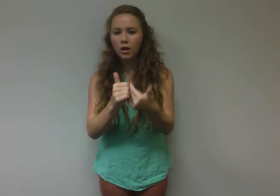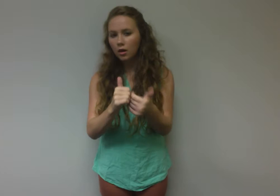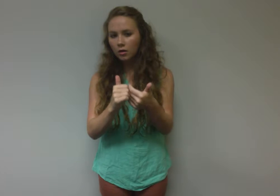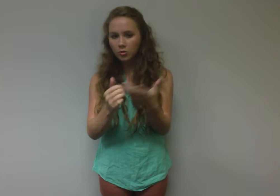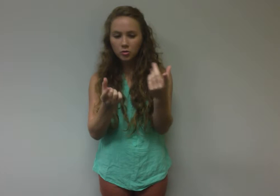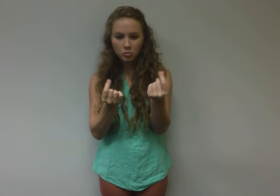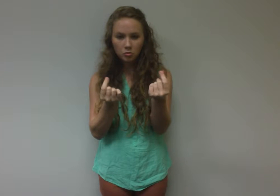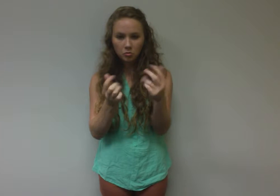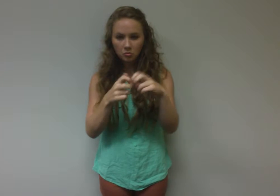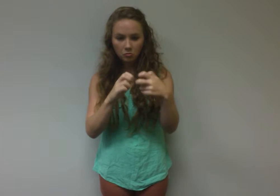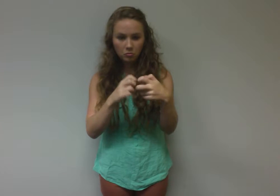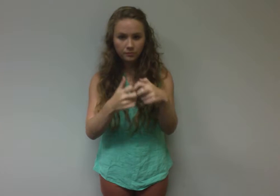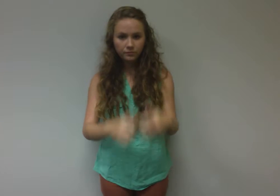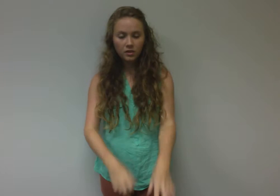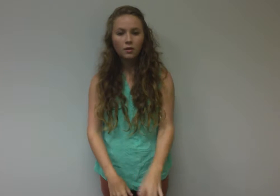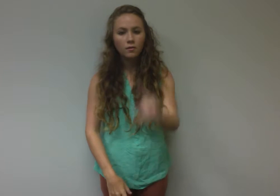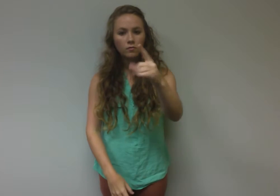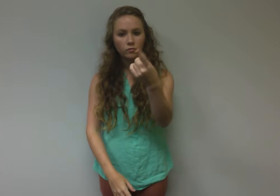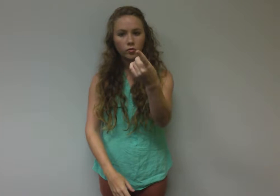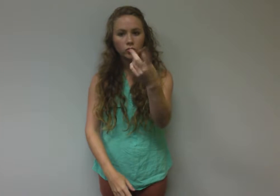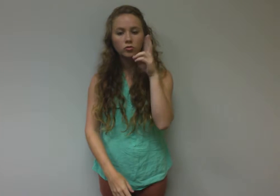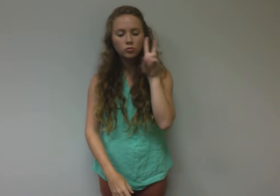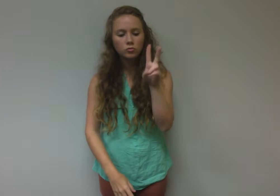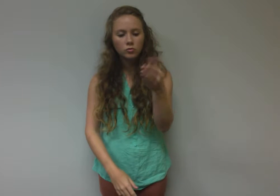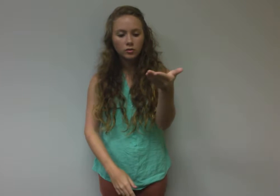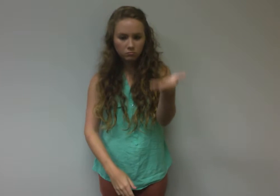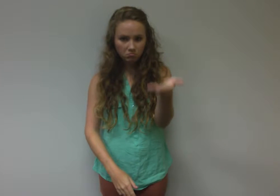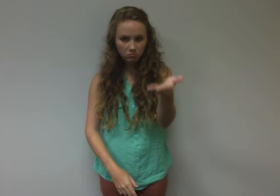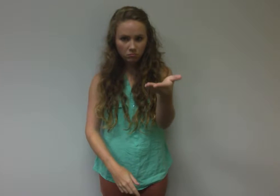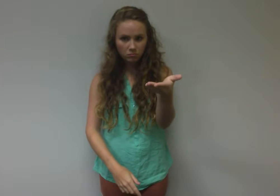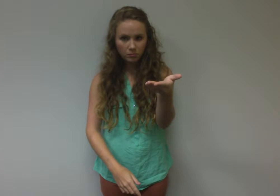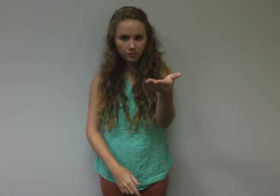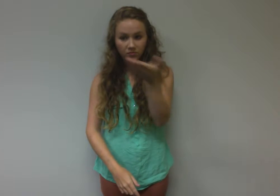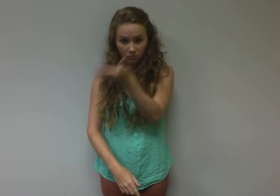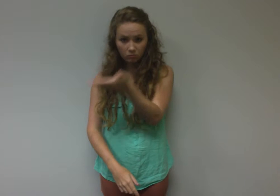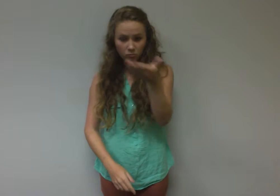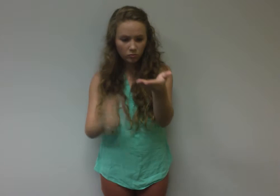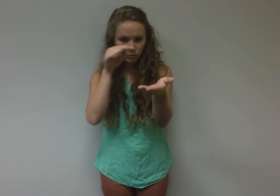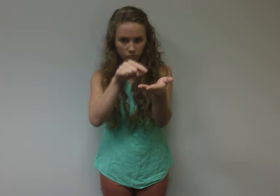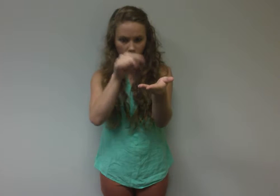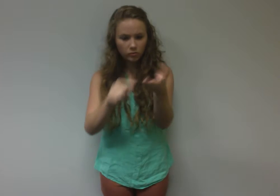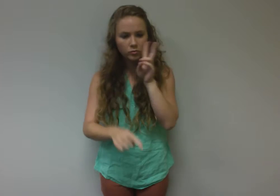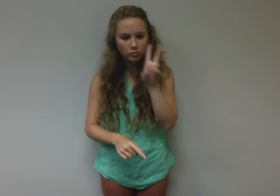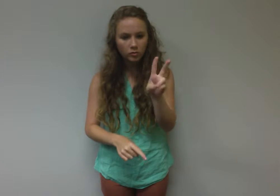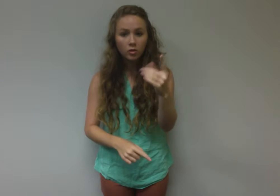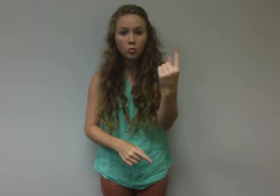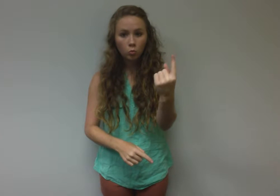you first look at the rightmost digit on the 11. We call this the ones place, right? Because this 1 is 1, and we call